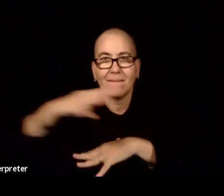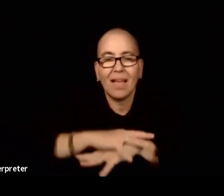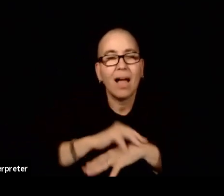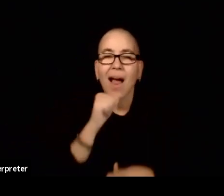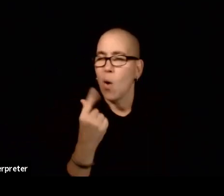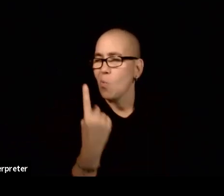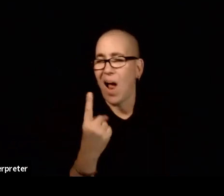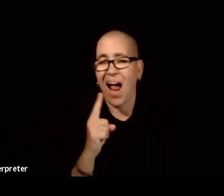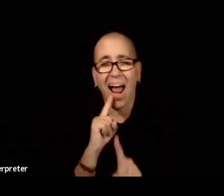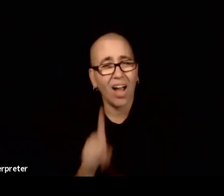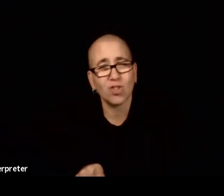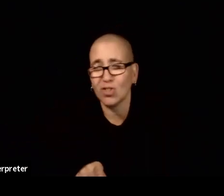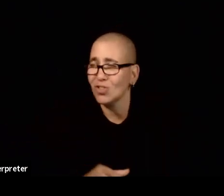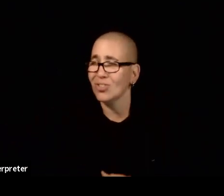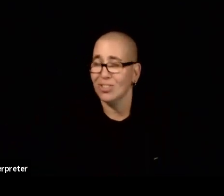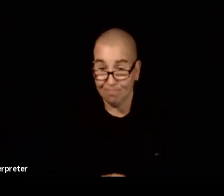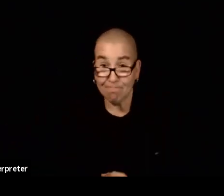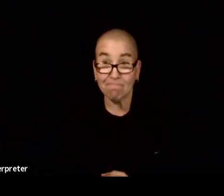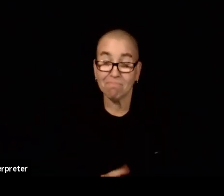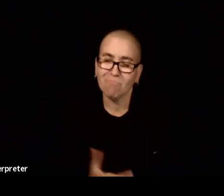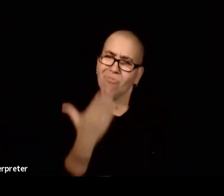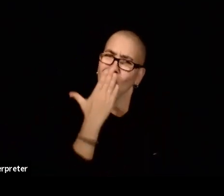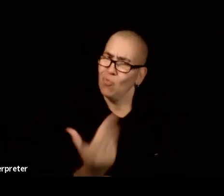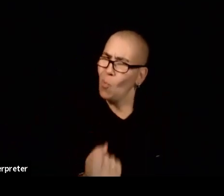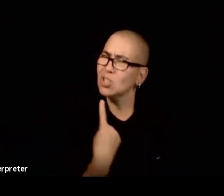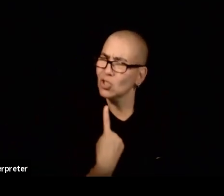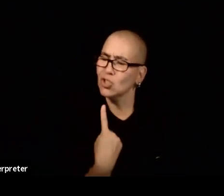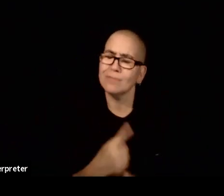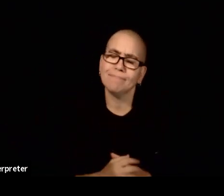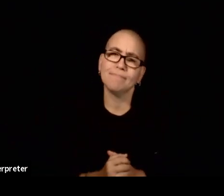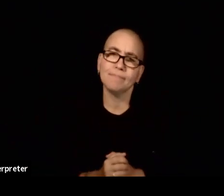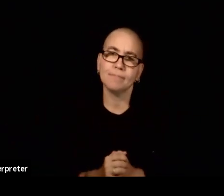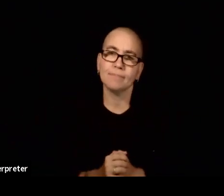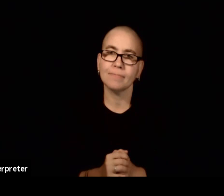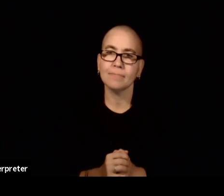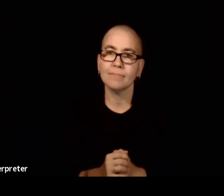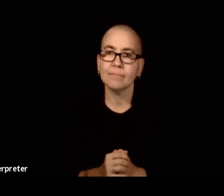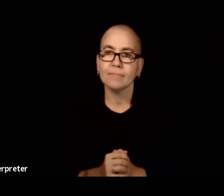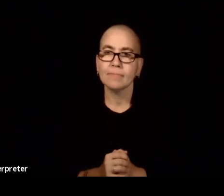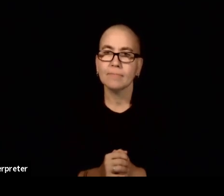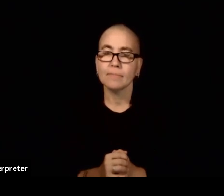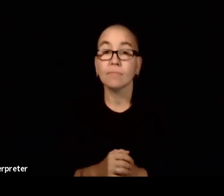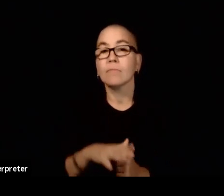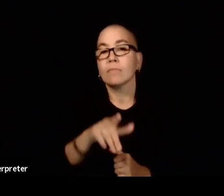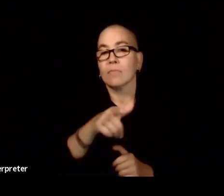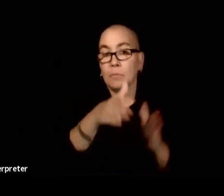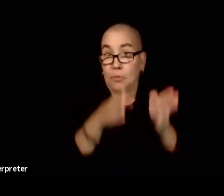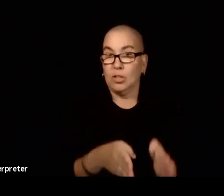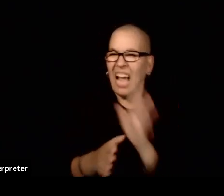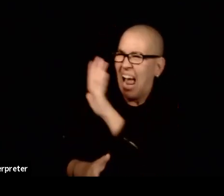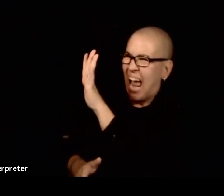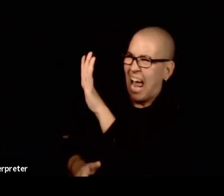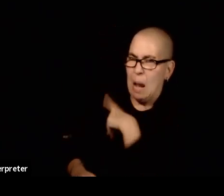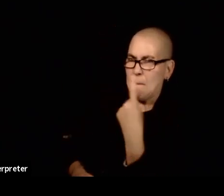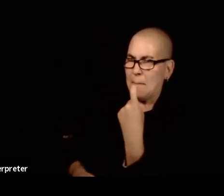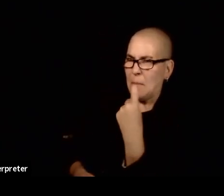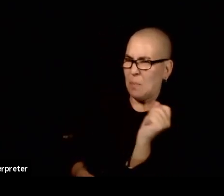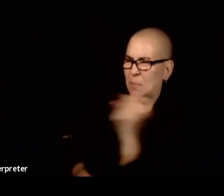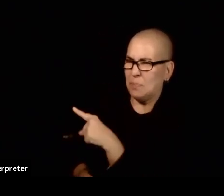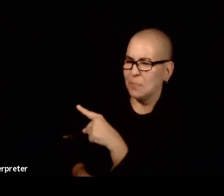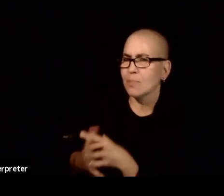asking. I guess my follow-up would be, while we do seem to be able to trace a lot of events to a lot of